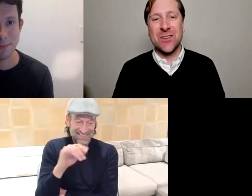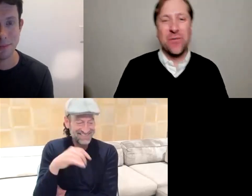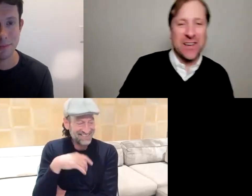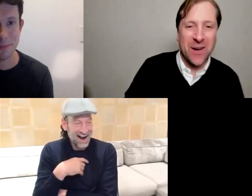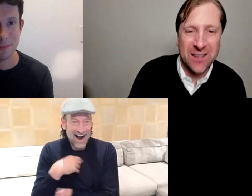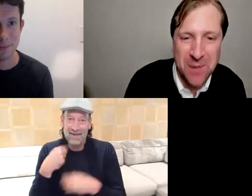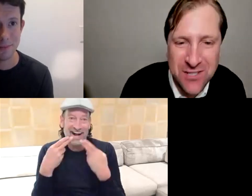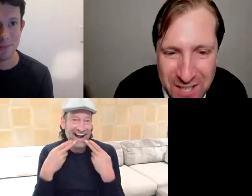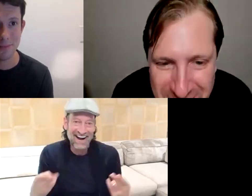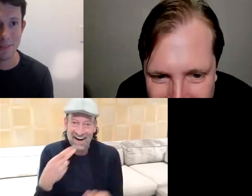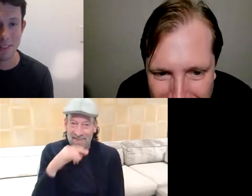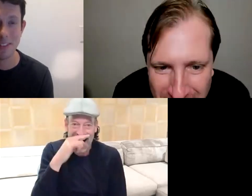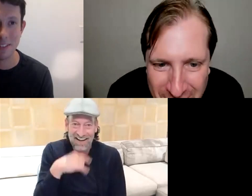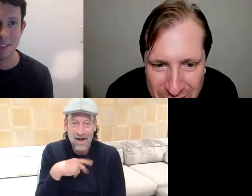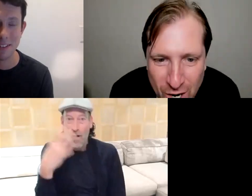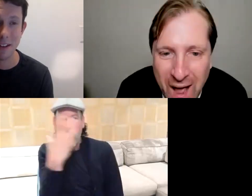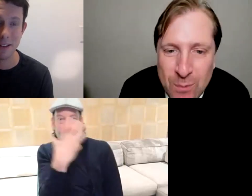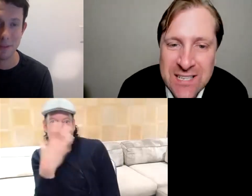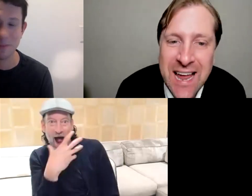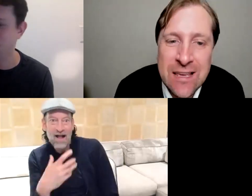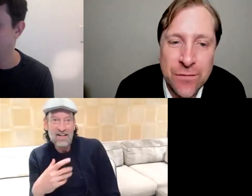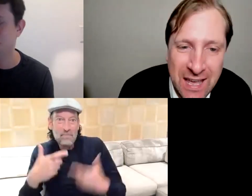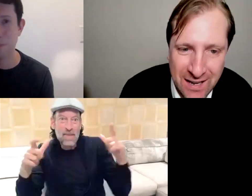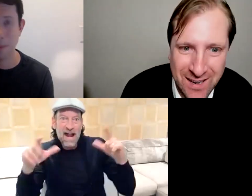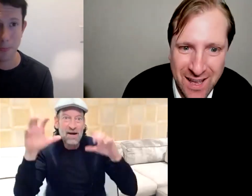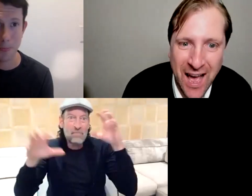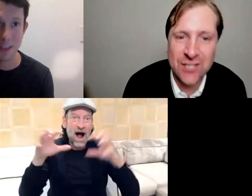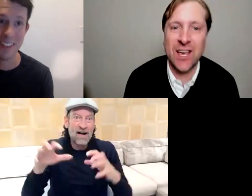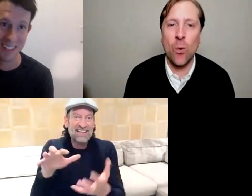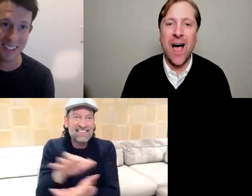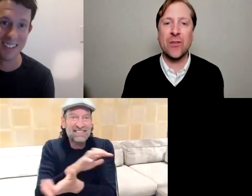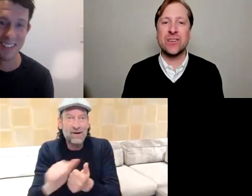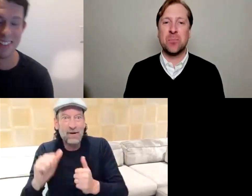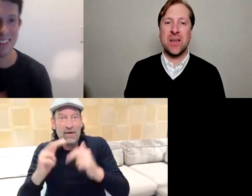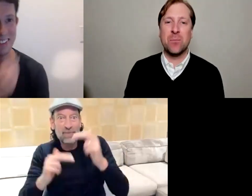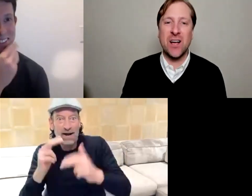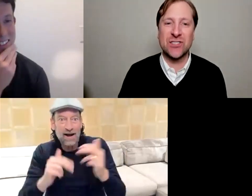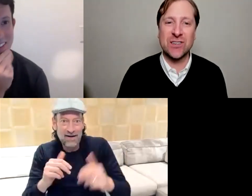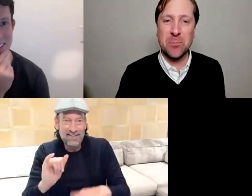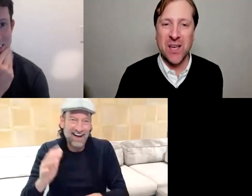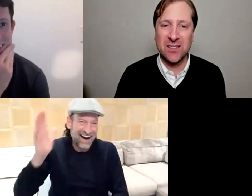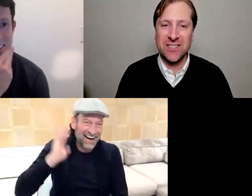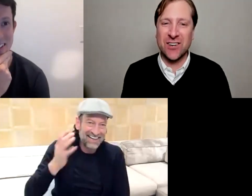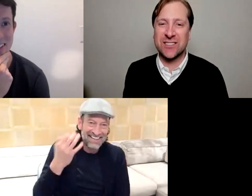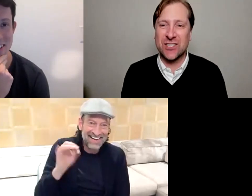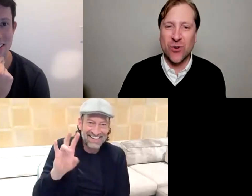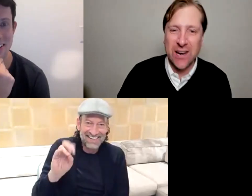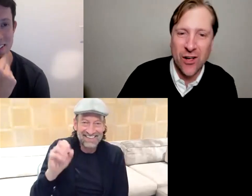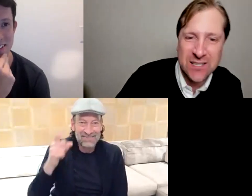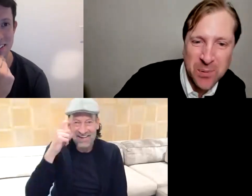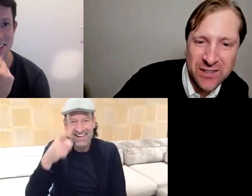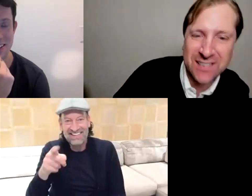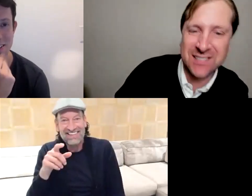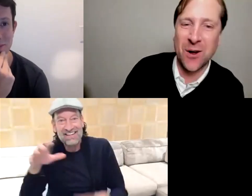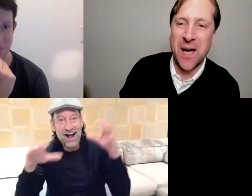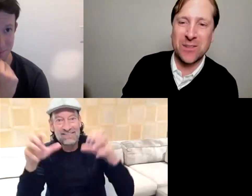Oh, it's so funny you mentioned Godzilla. You know, I was a naive kid. I just thought, wow, there's a big monster. It's a big lizard. It's destroying all